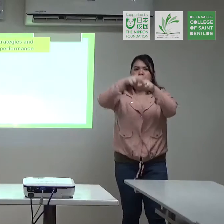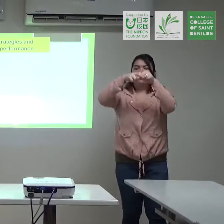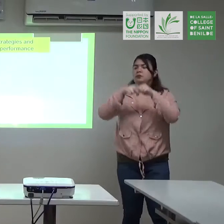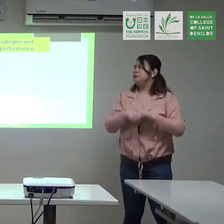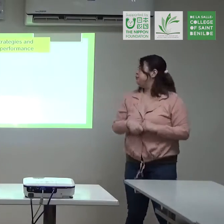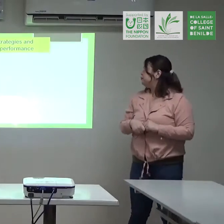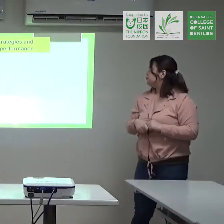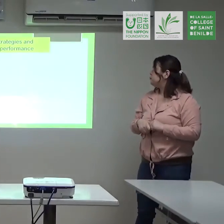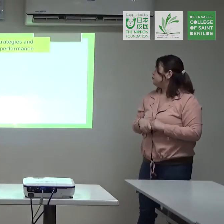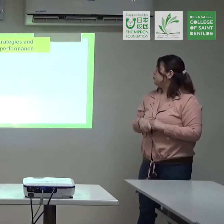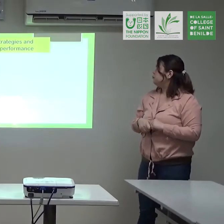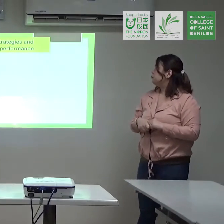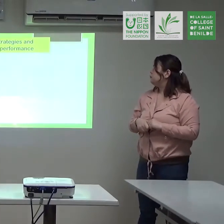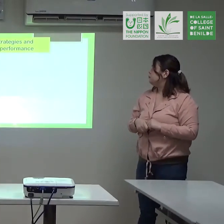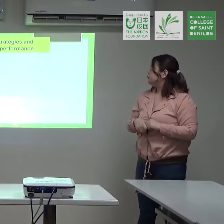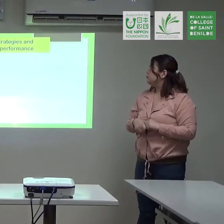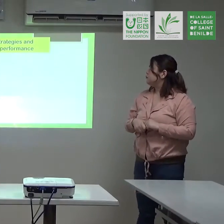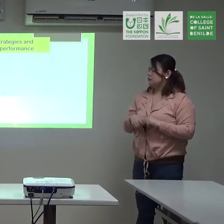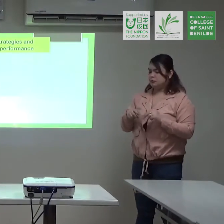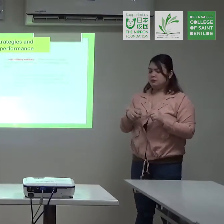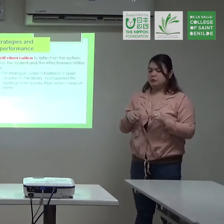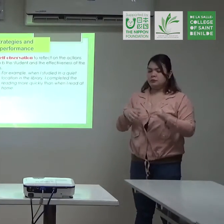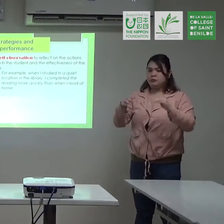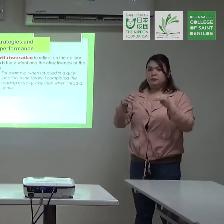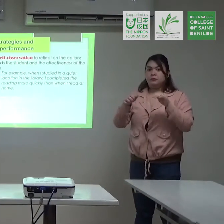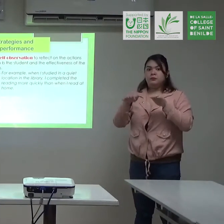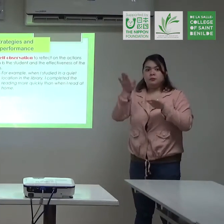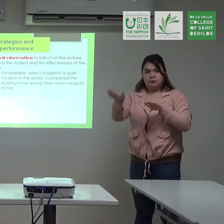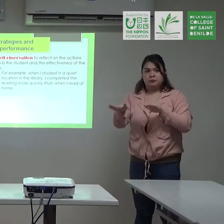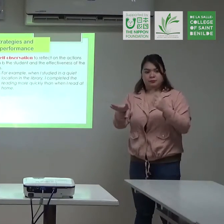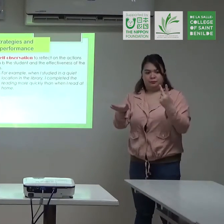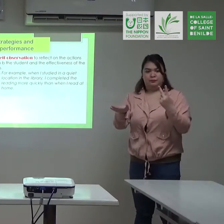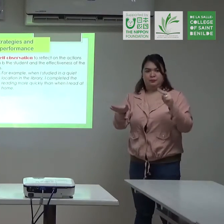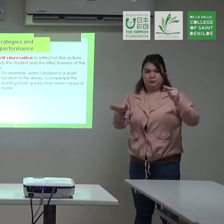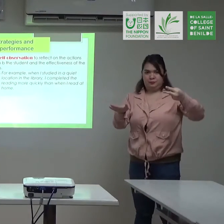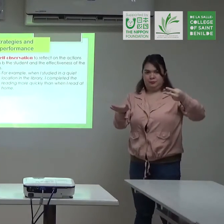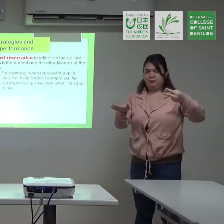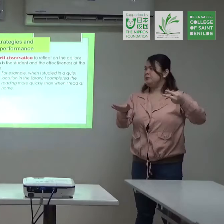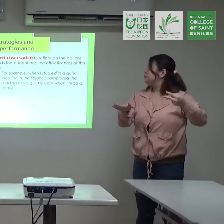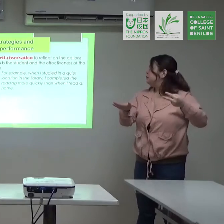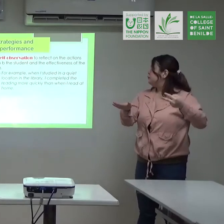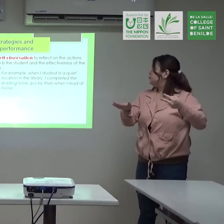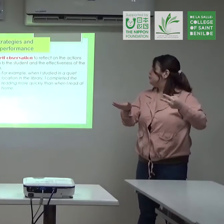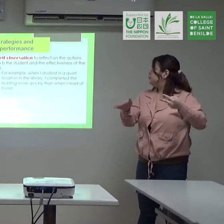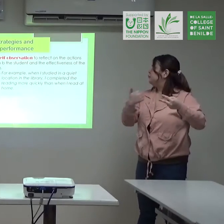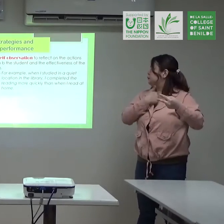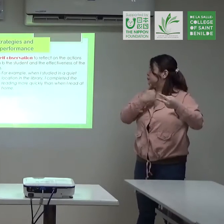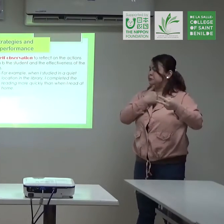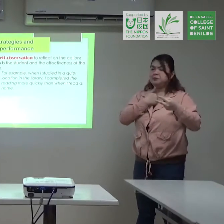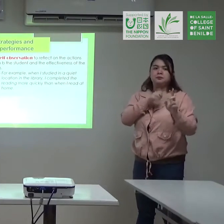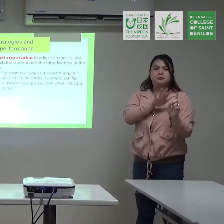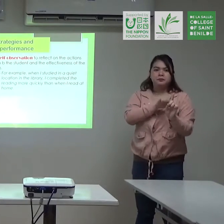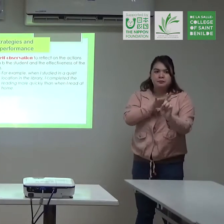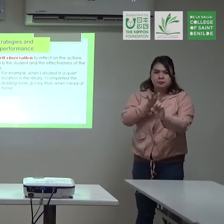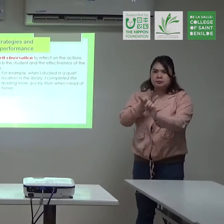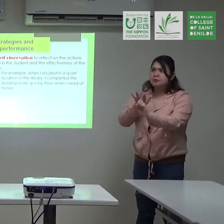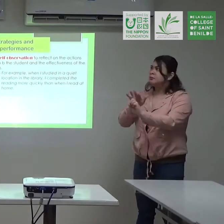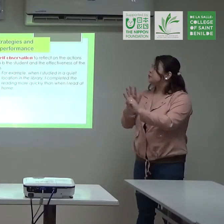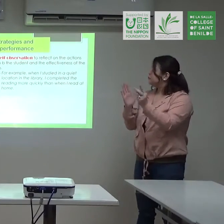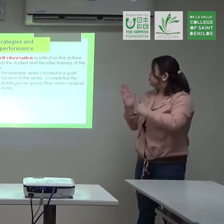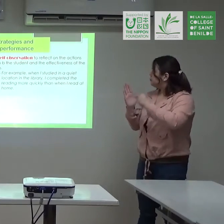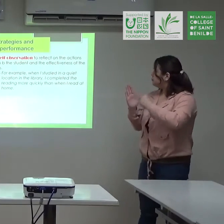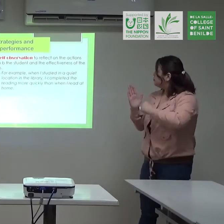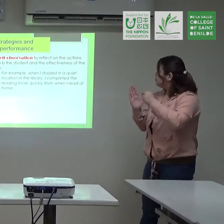and monitor performance. That's the second step. Okay. Use self-observation to reflect